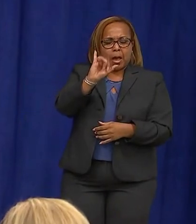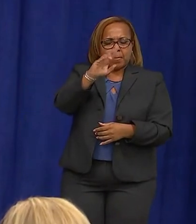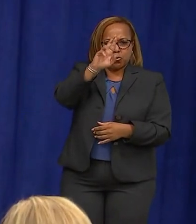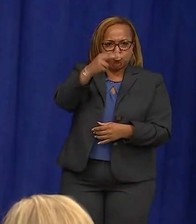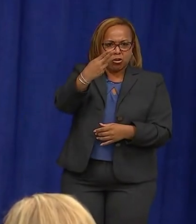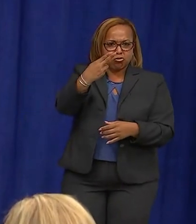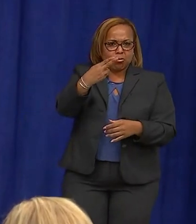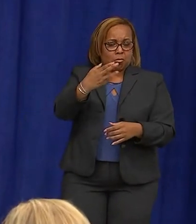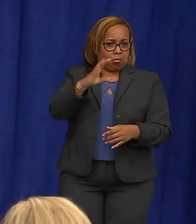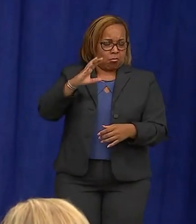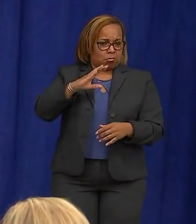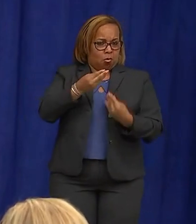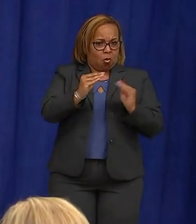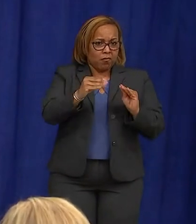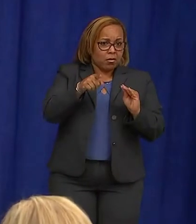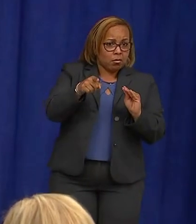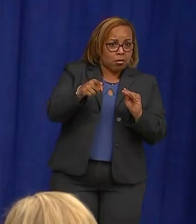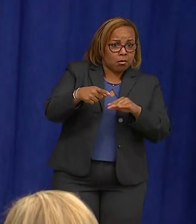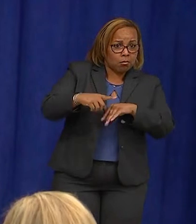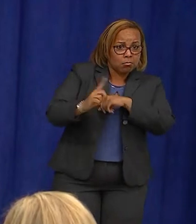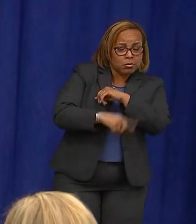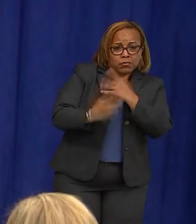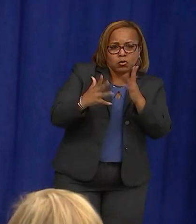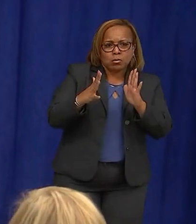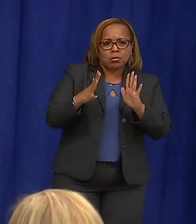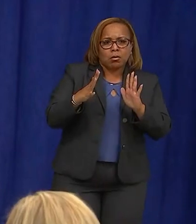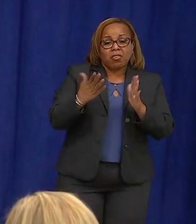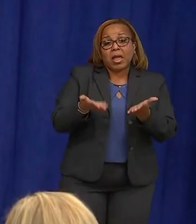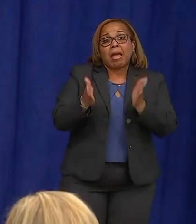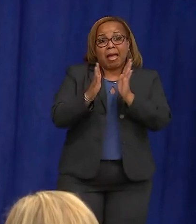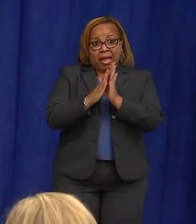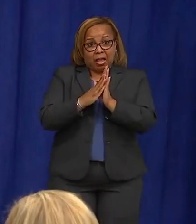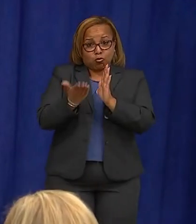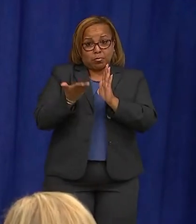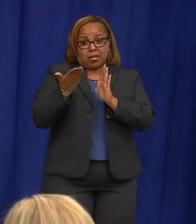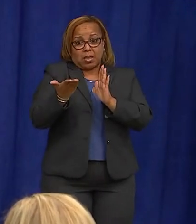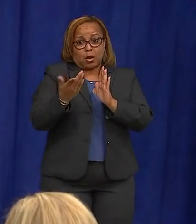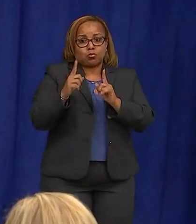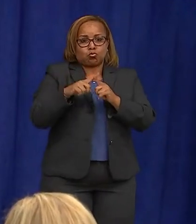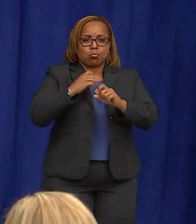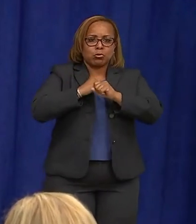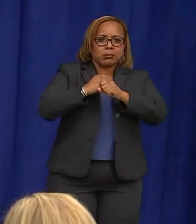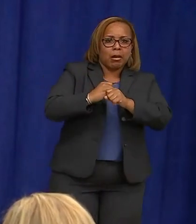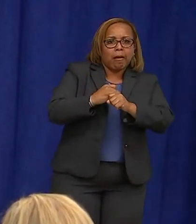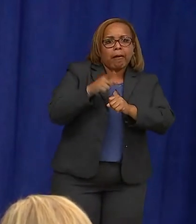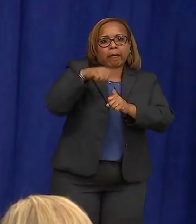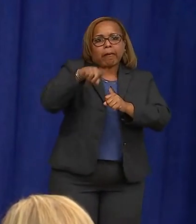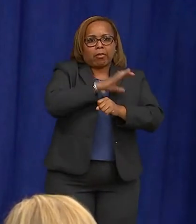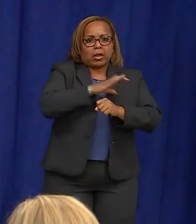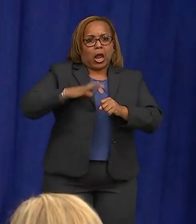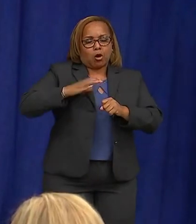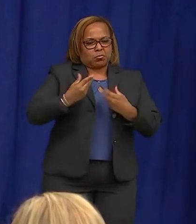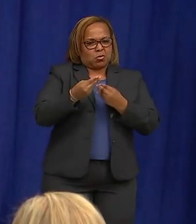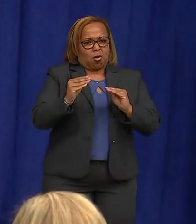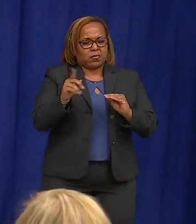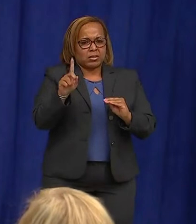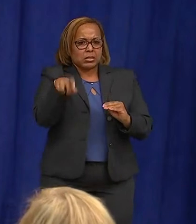they disciplined, or was Catanzaro correct? They were asked to be there to protect the congressman's office.